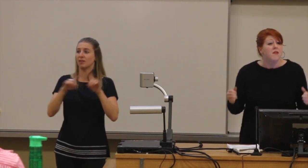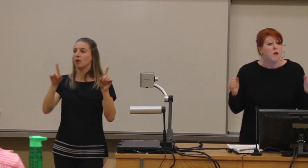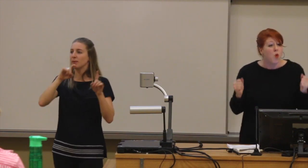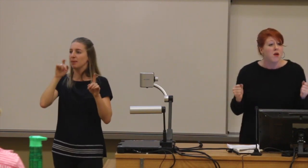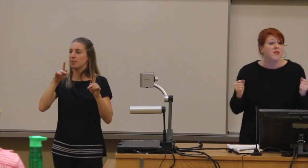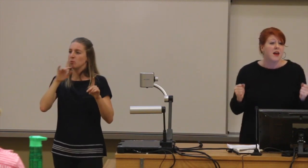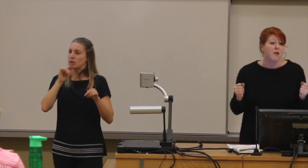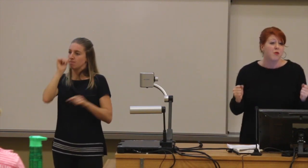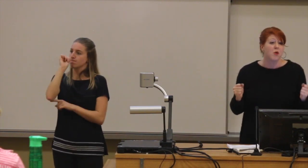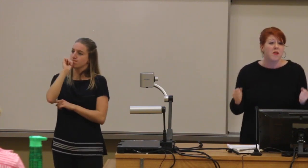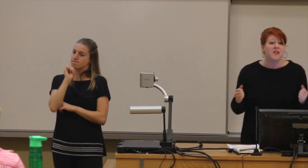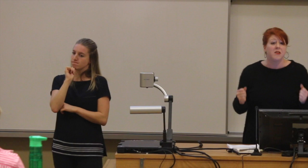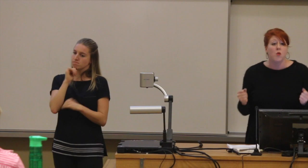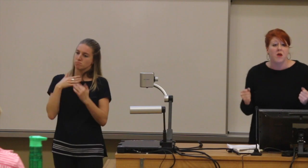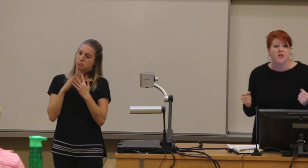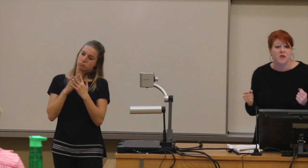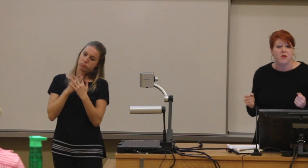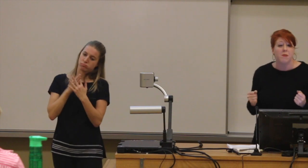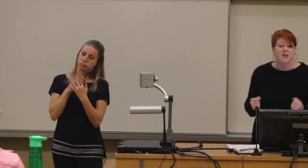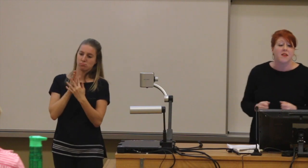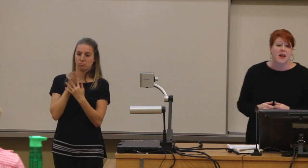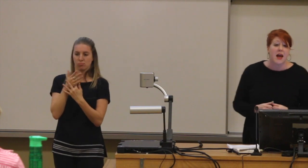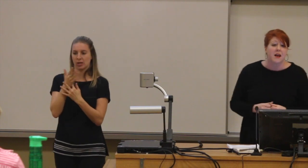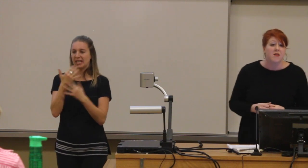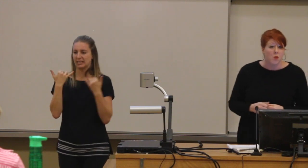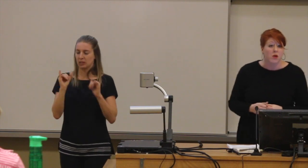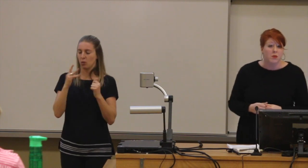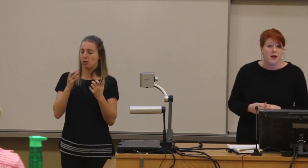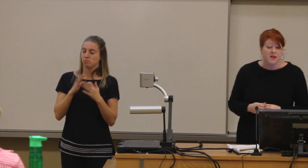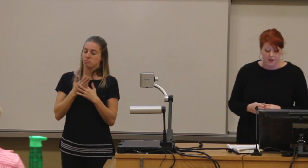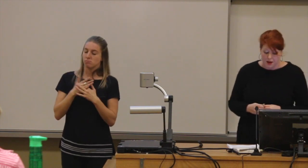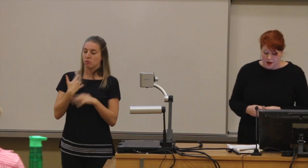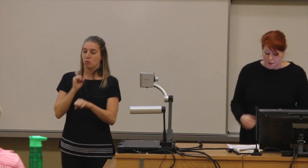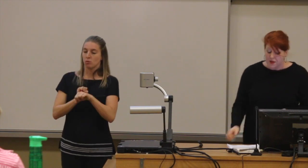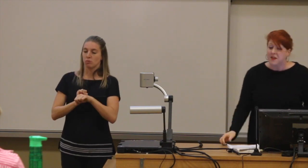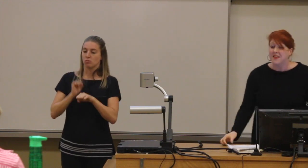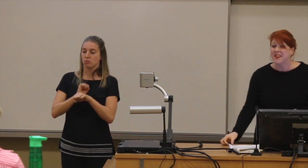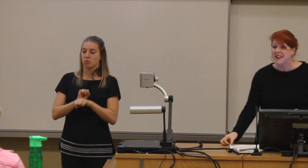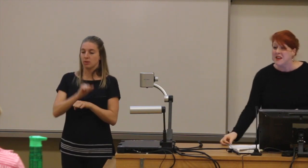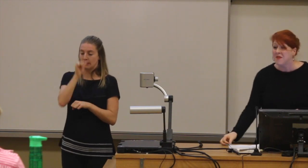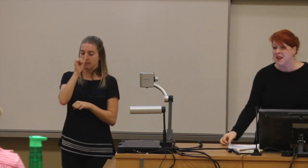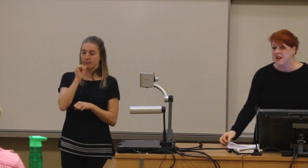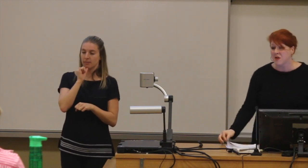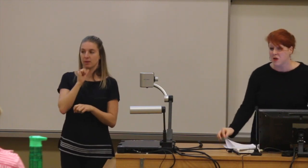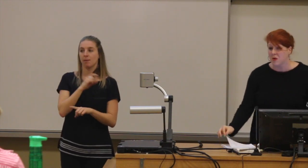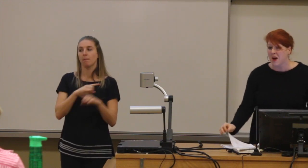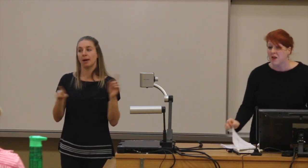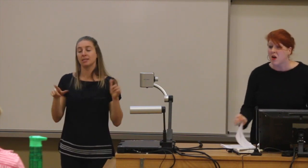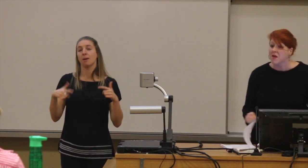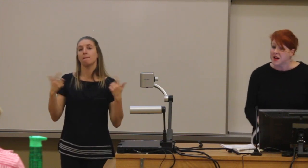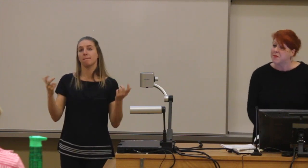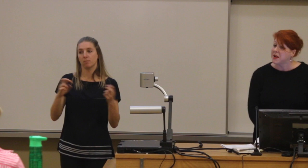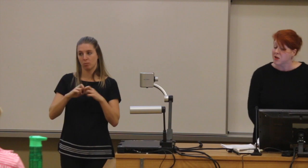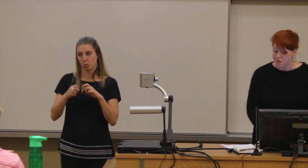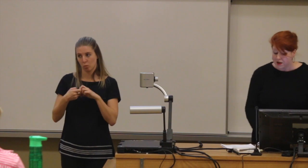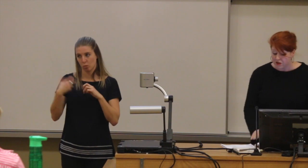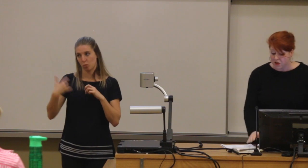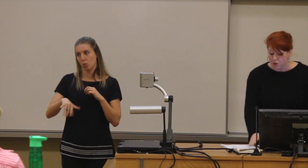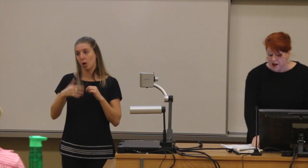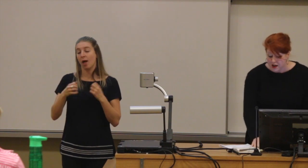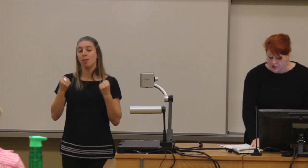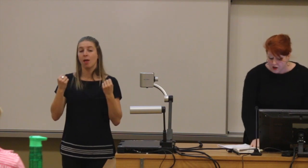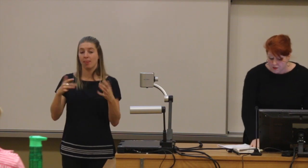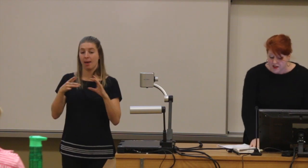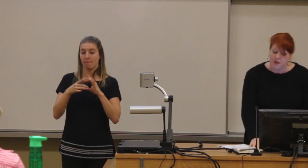it. They want to get through and they still want to do the best they can in the workplace, but it's a significant issue. And a lot of that's been actually